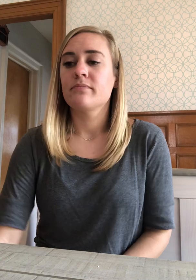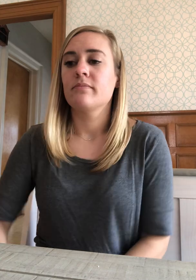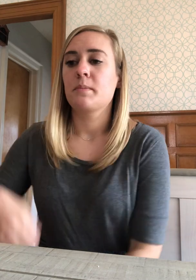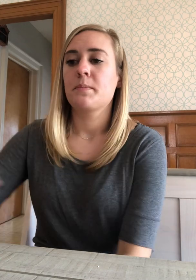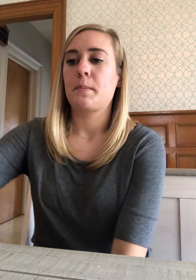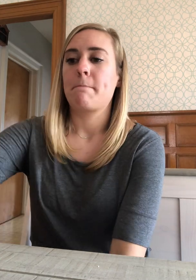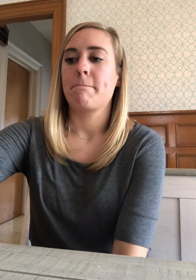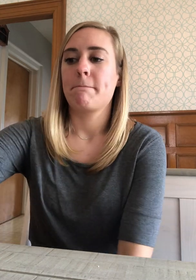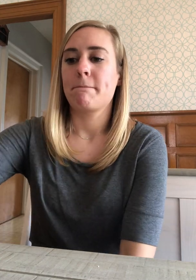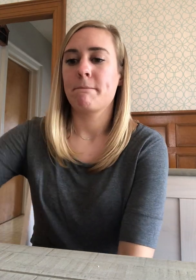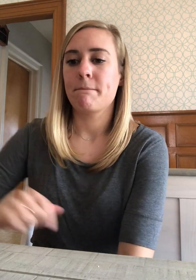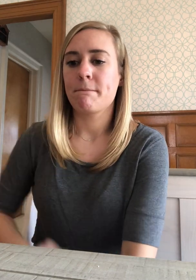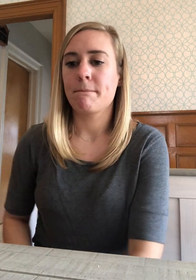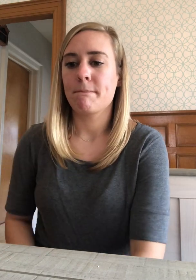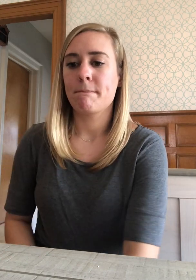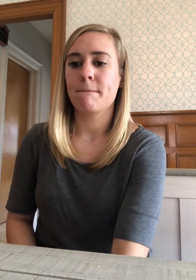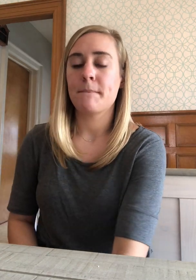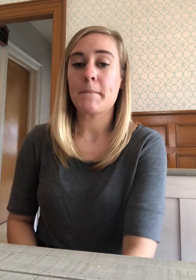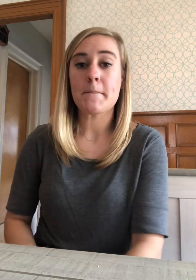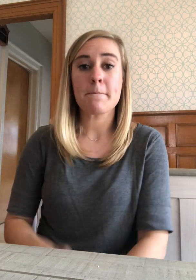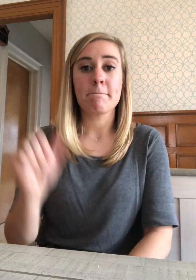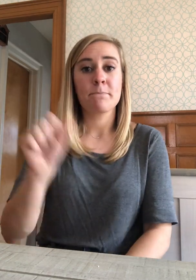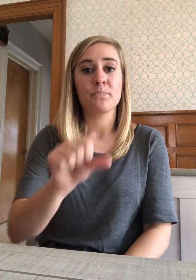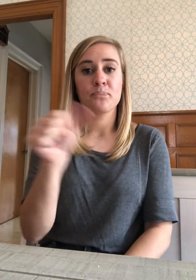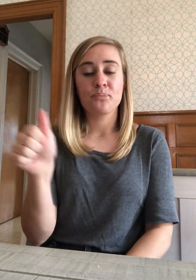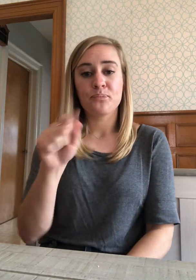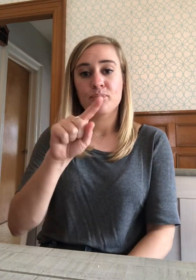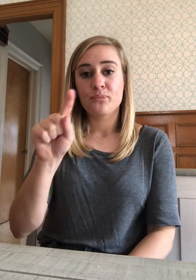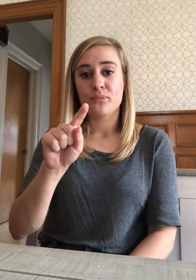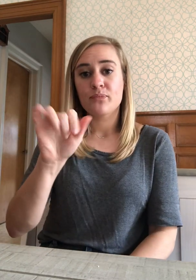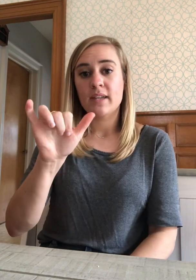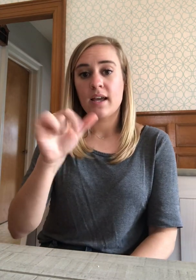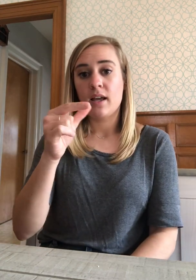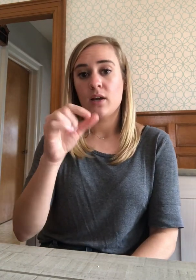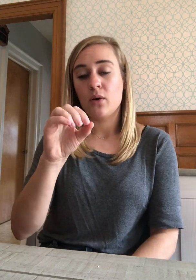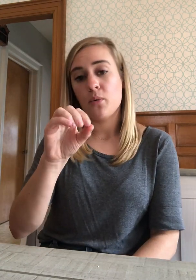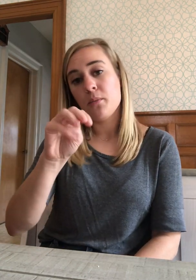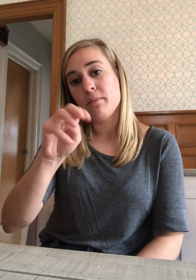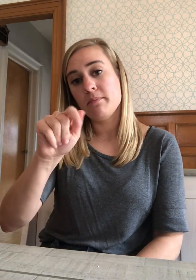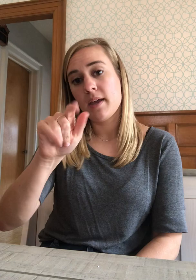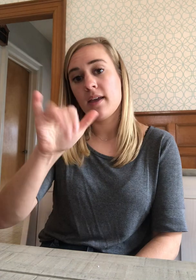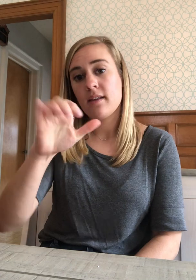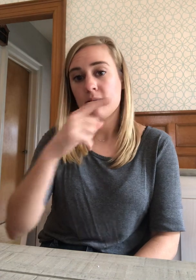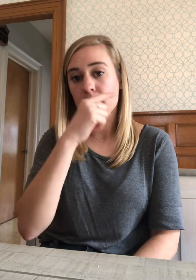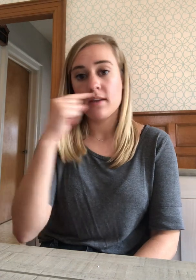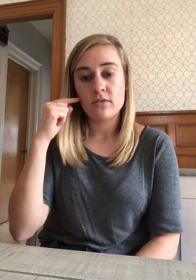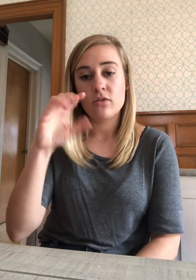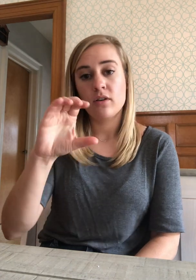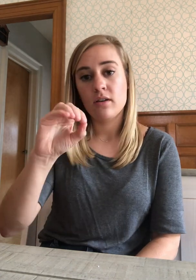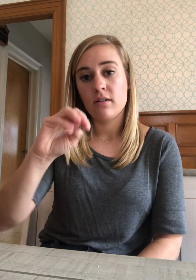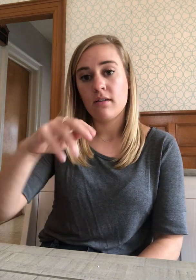So also another zygomatical maxillary complex fracture, and you see there's bruising around